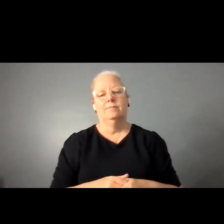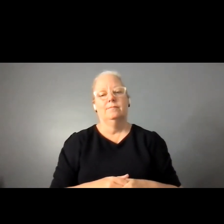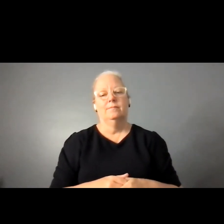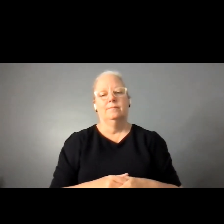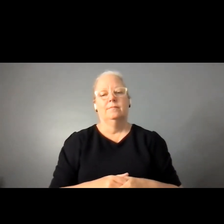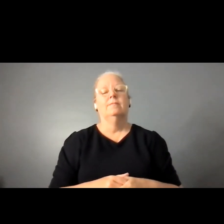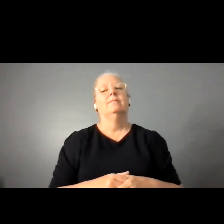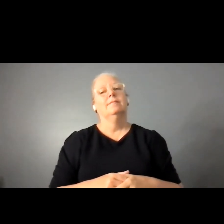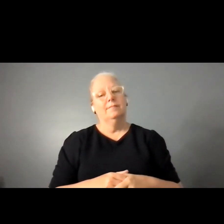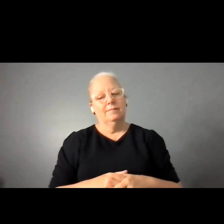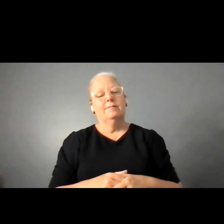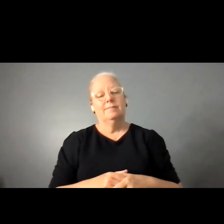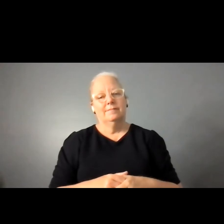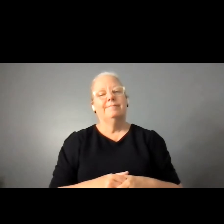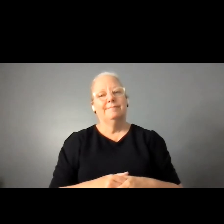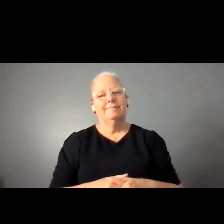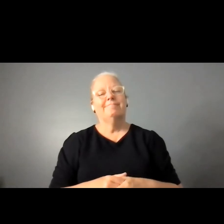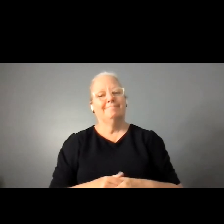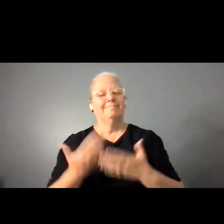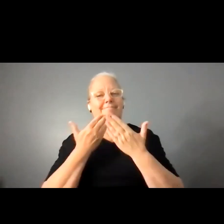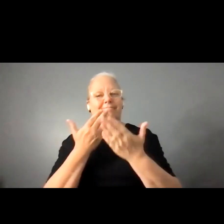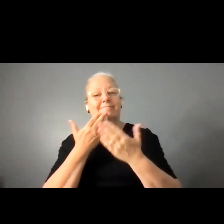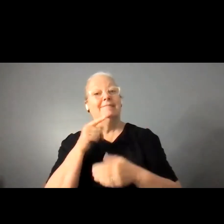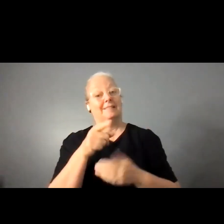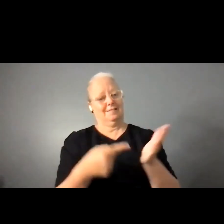Claro, aplicar las Yes, tecnologías apply technologies